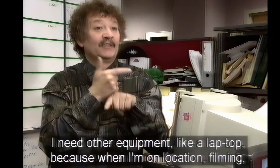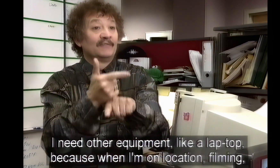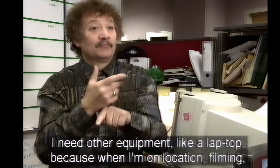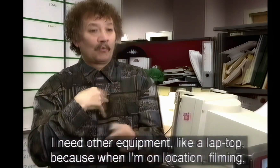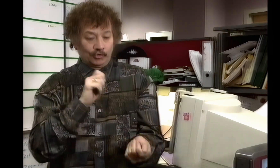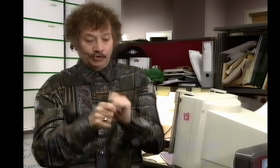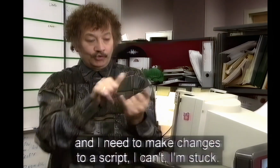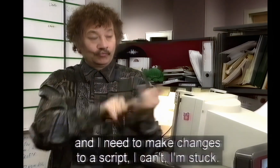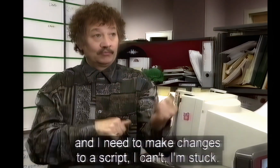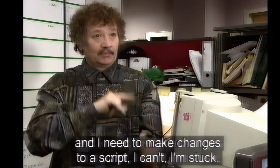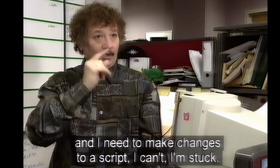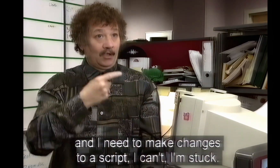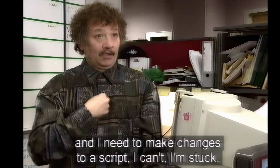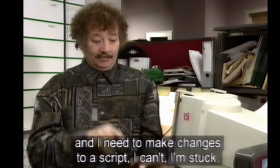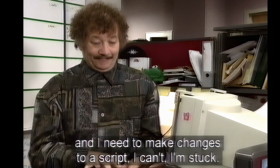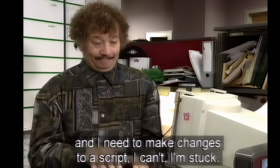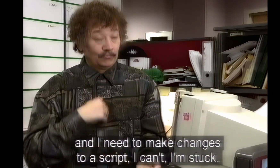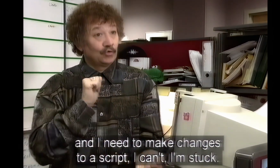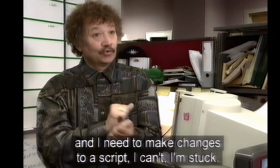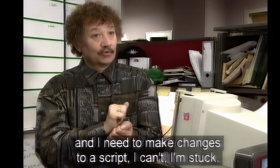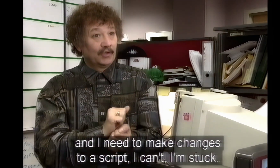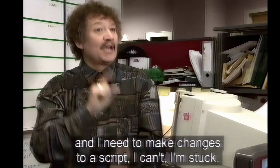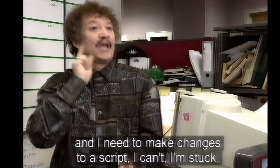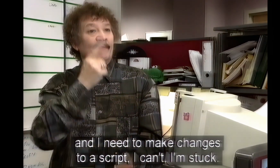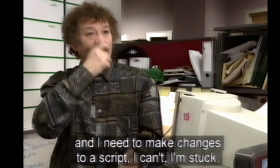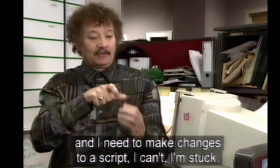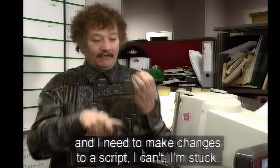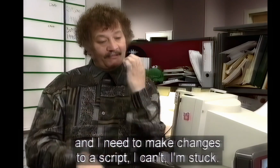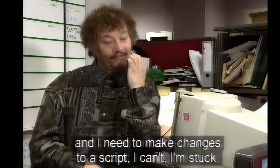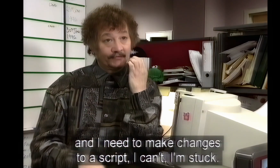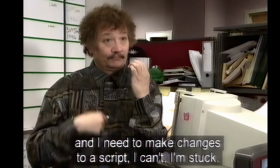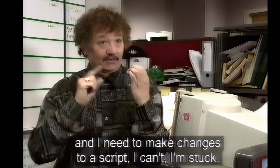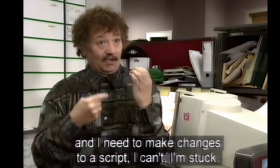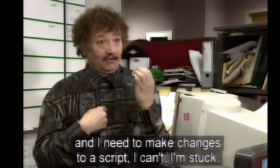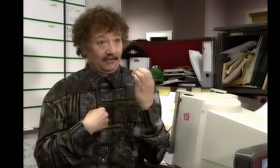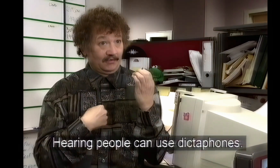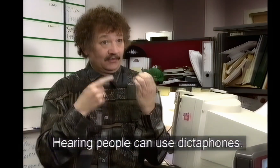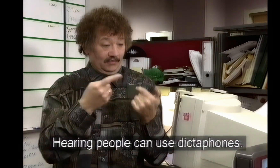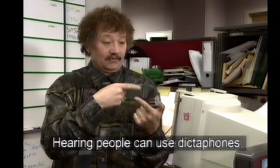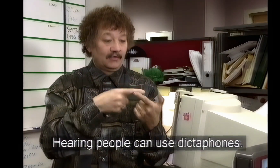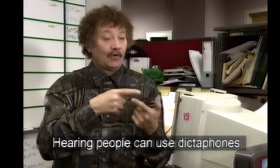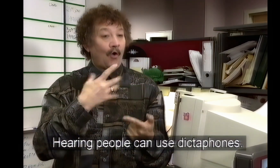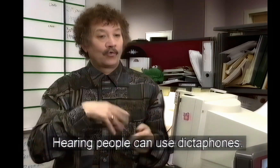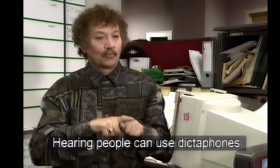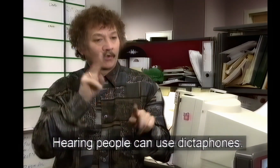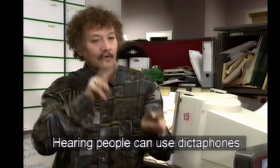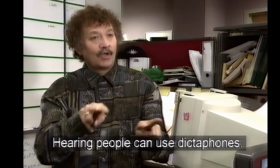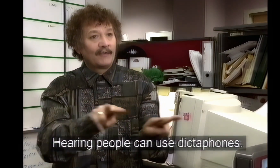filming and I need to make changes to a script, I can't, I'm stuck. Hearing people are able to use dictaphones and I can't, so sometimes I need to